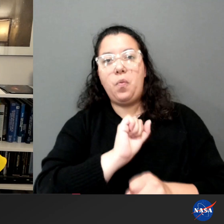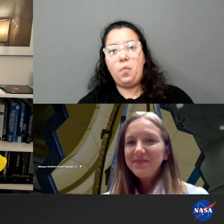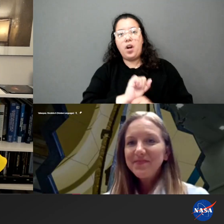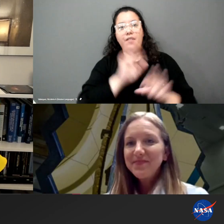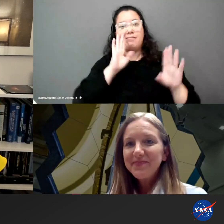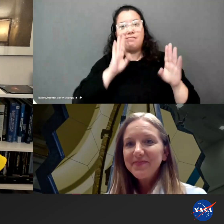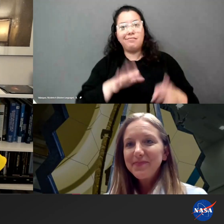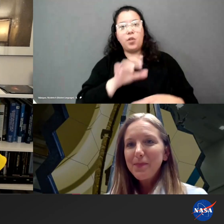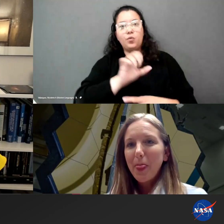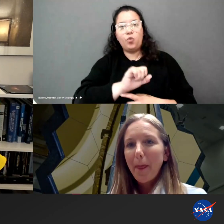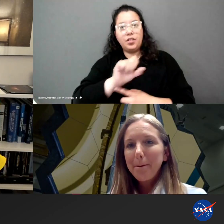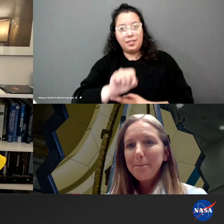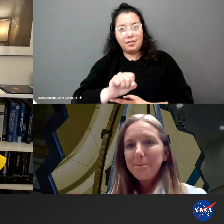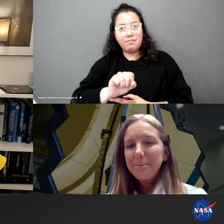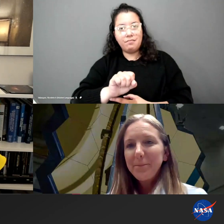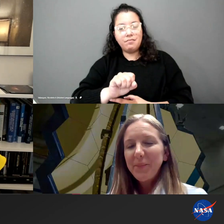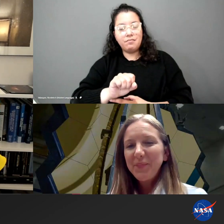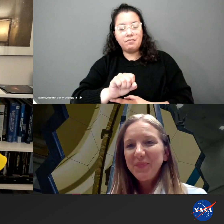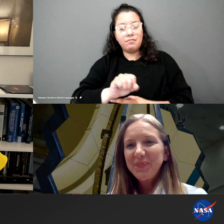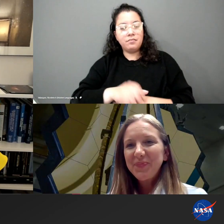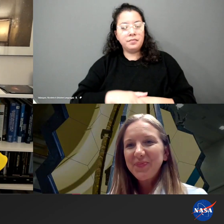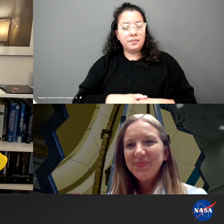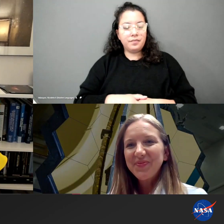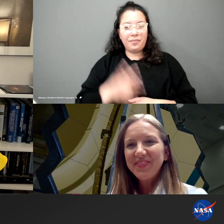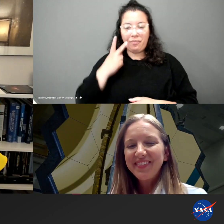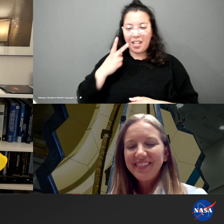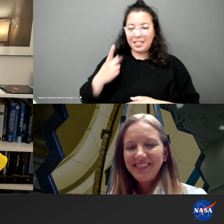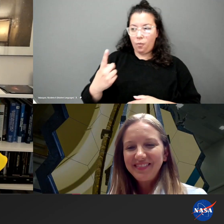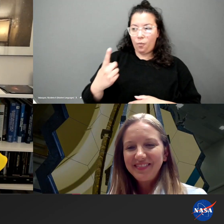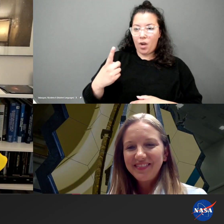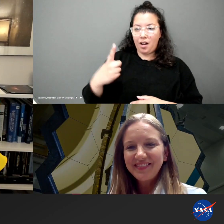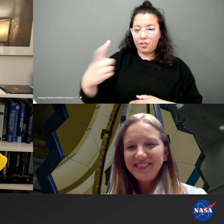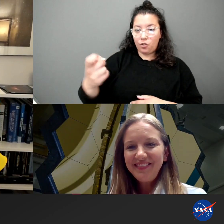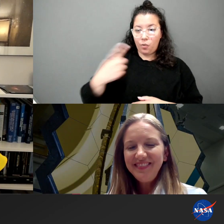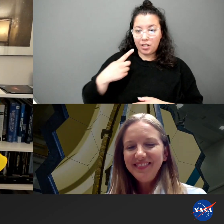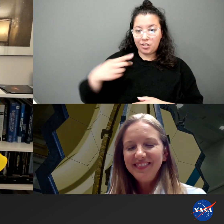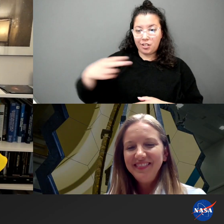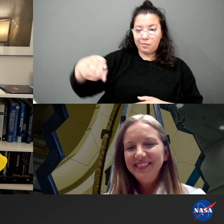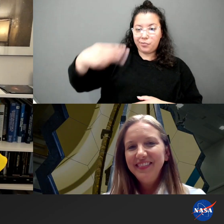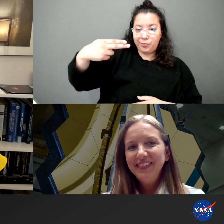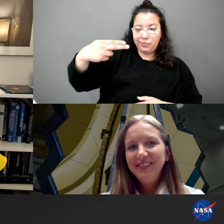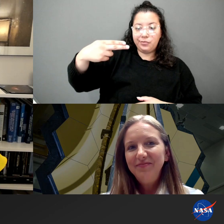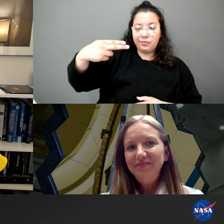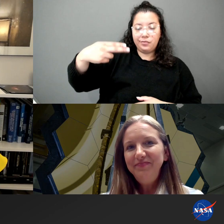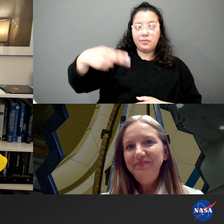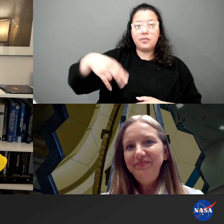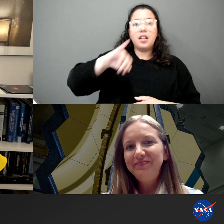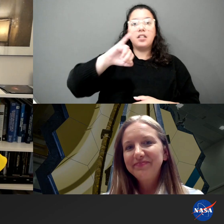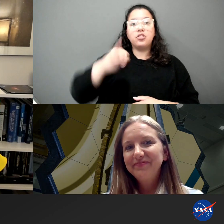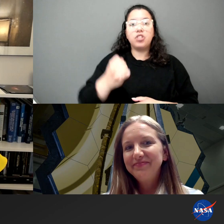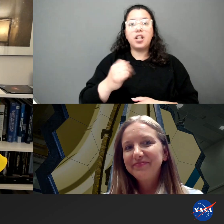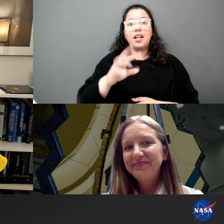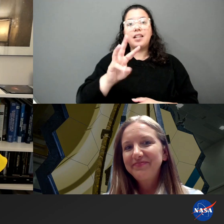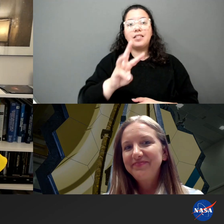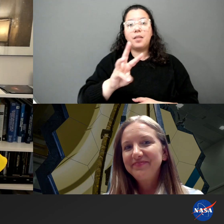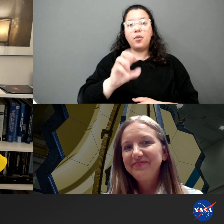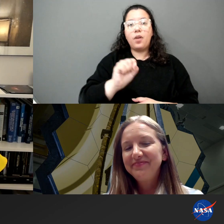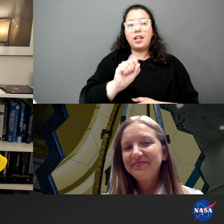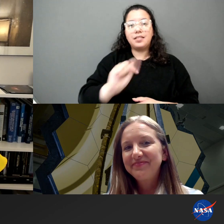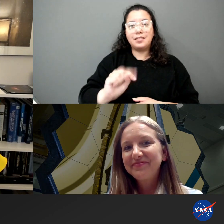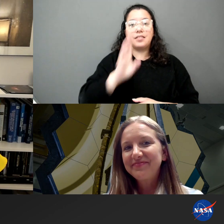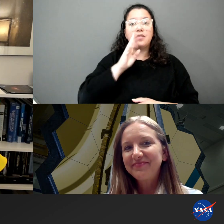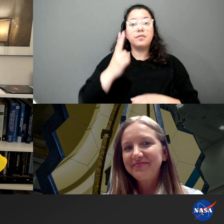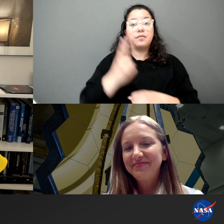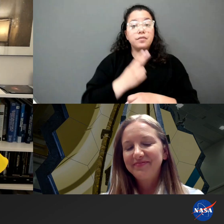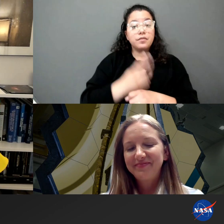one of the questions that's been upvoted a lot is, will JWST be used to search for and study objects in